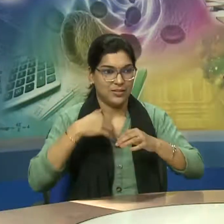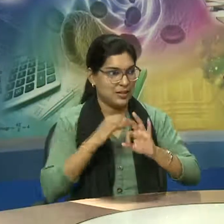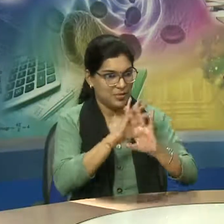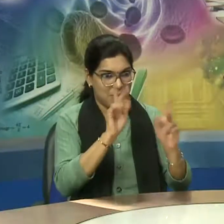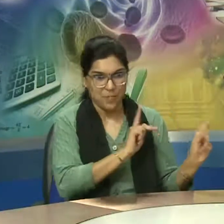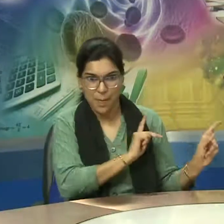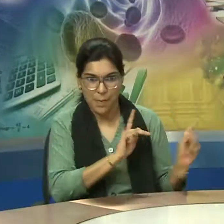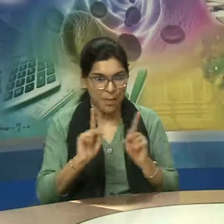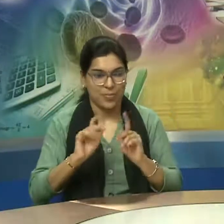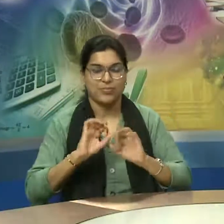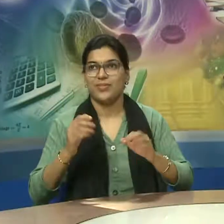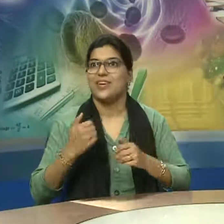slower